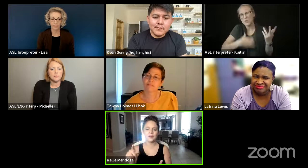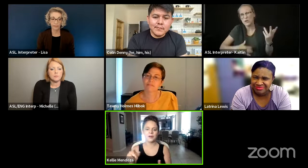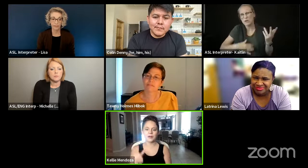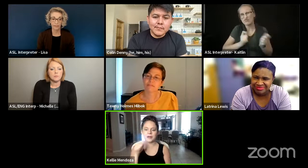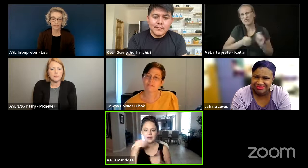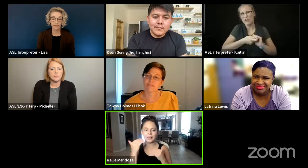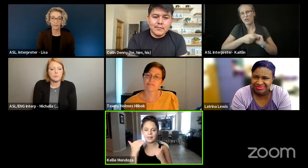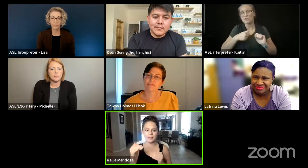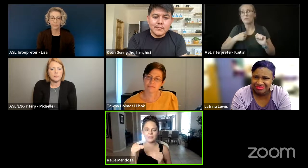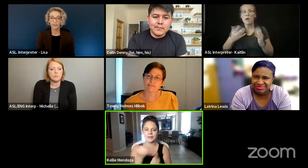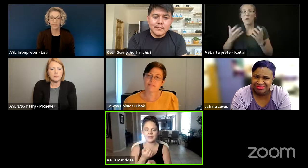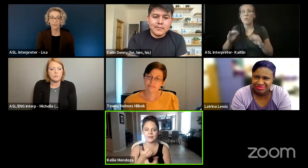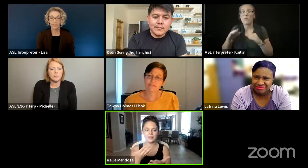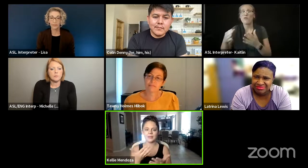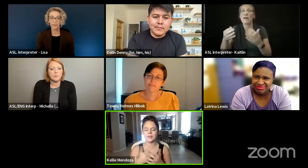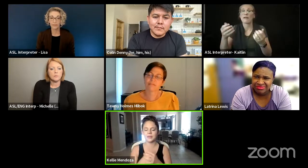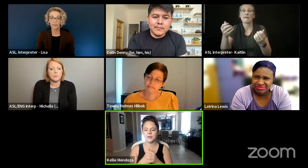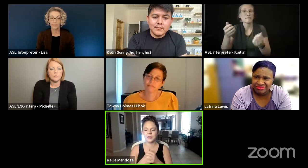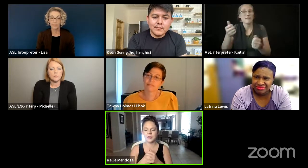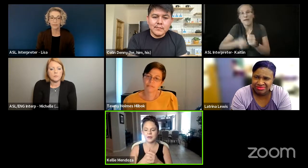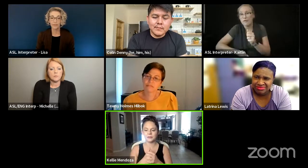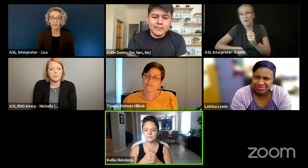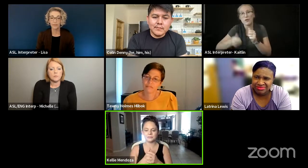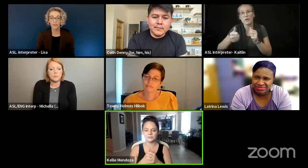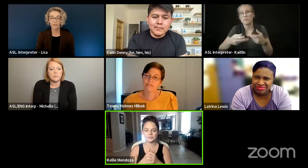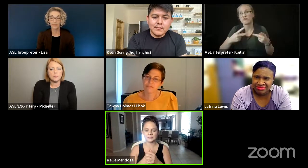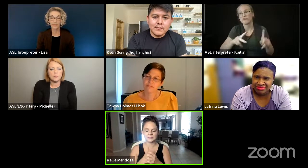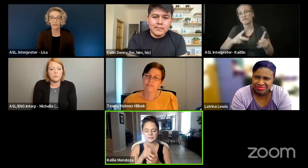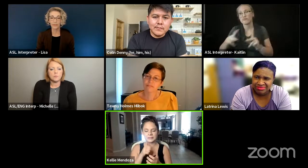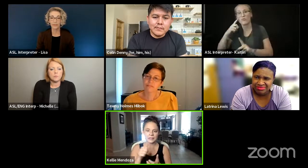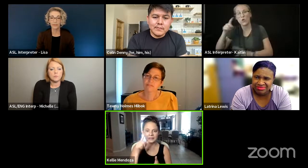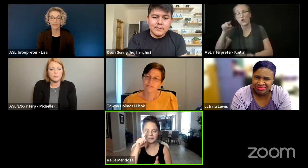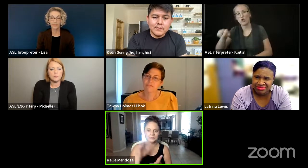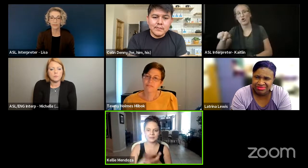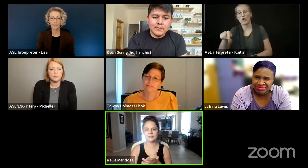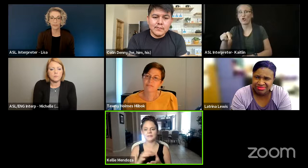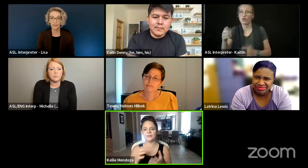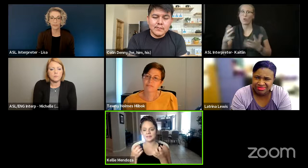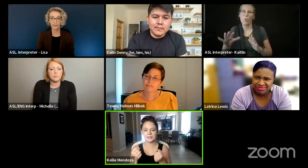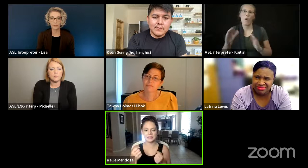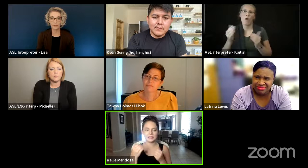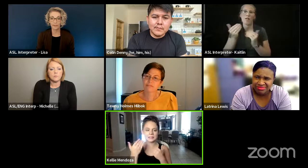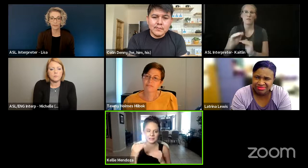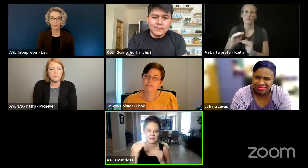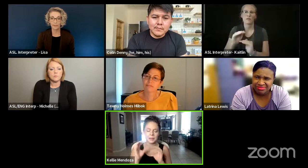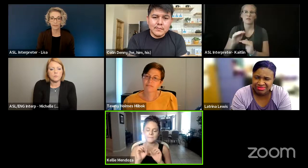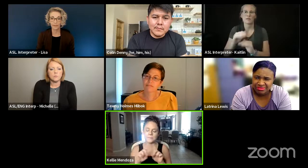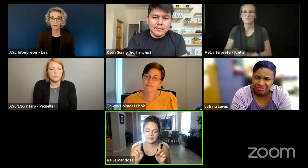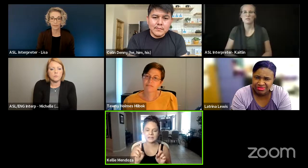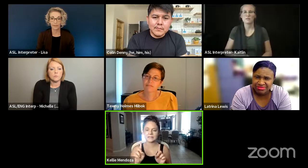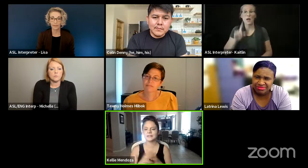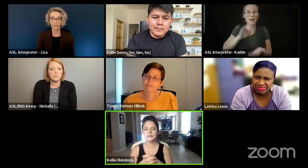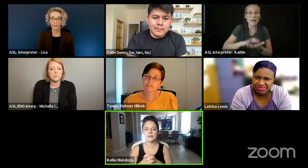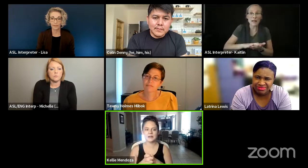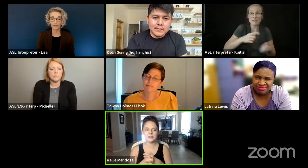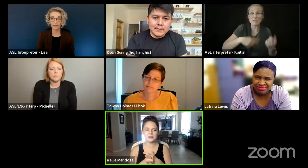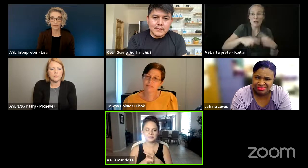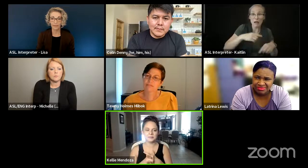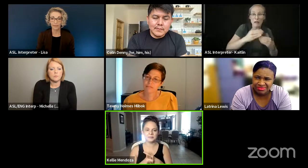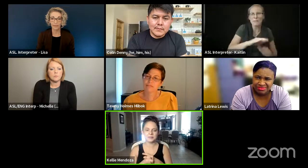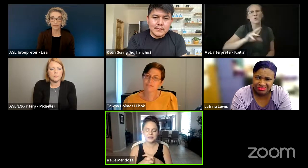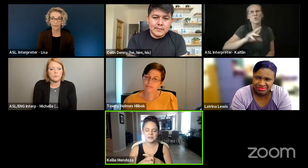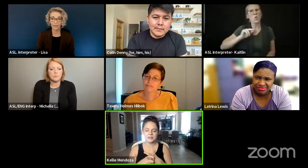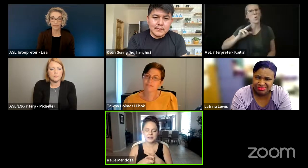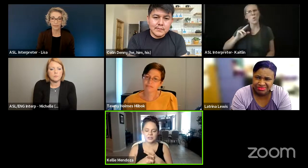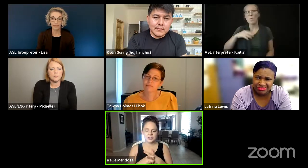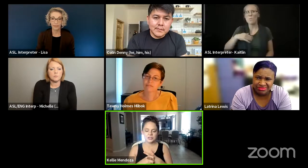everything for her and not limit anything. Not that I believe that signing is limiting, but